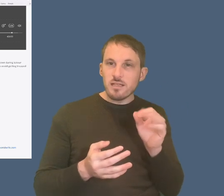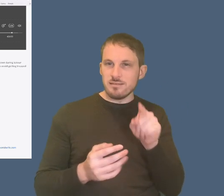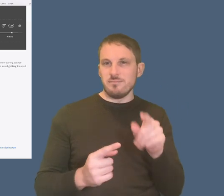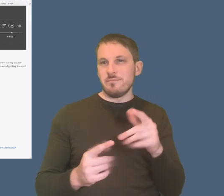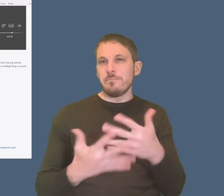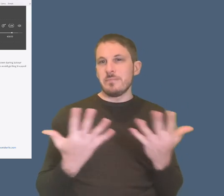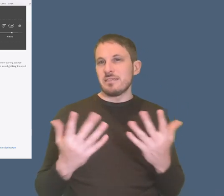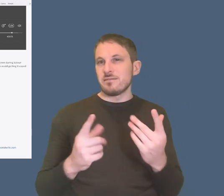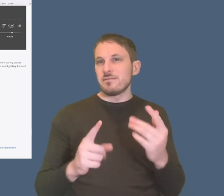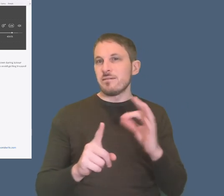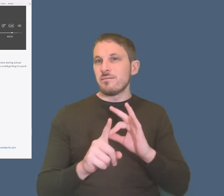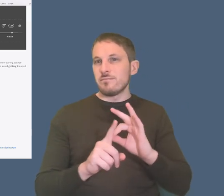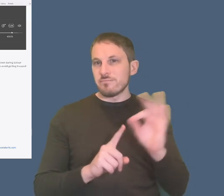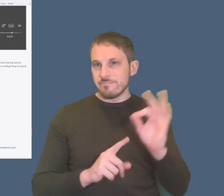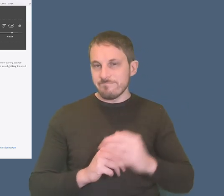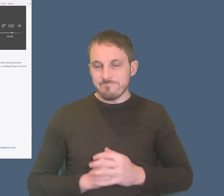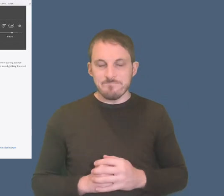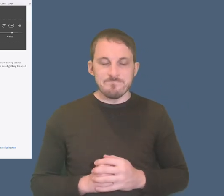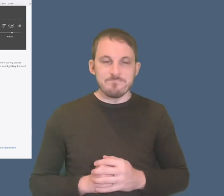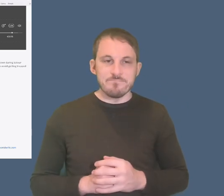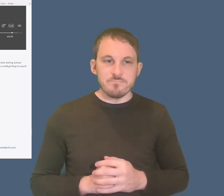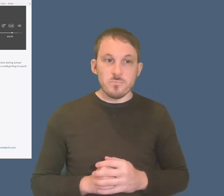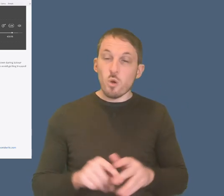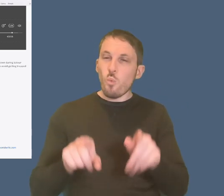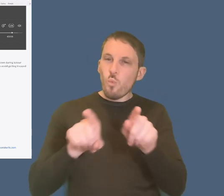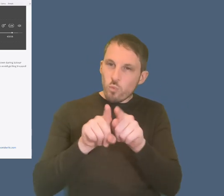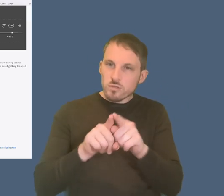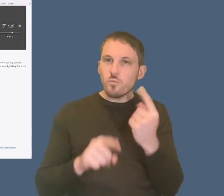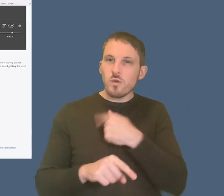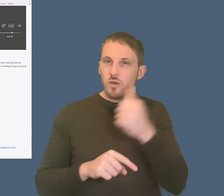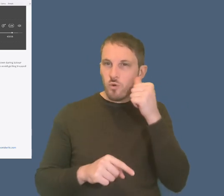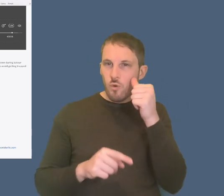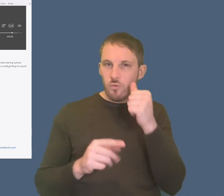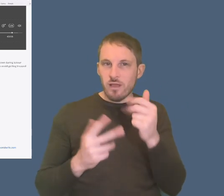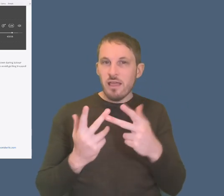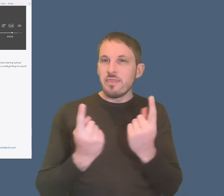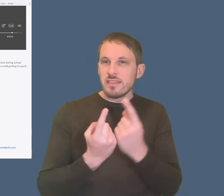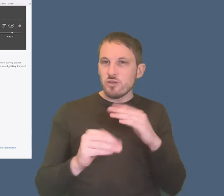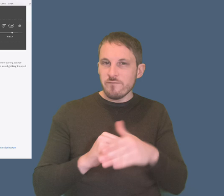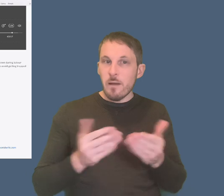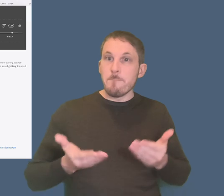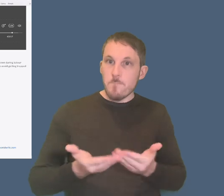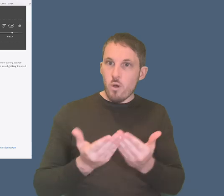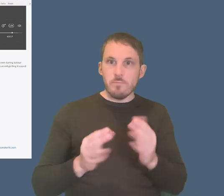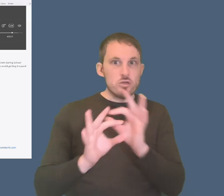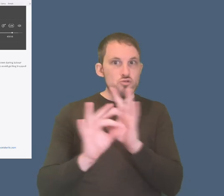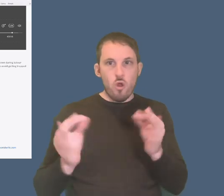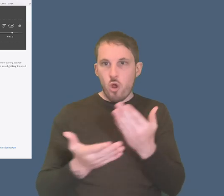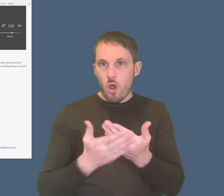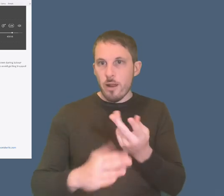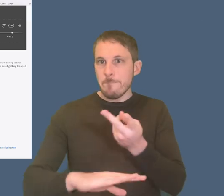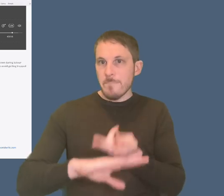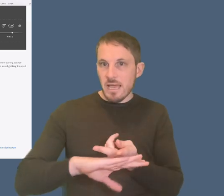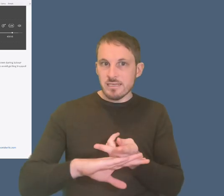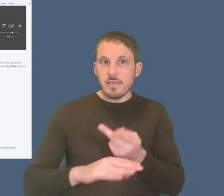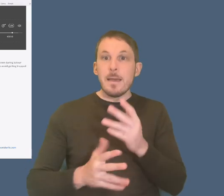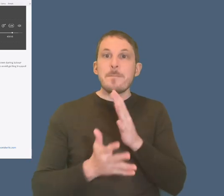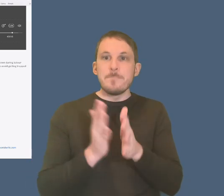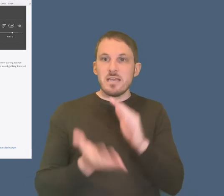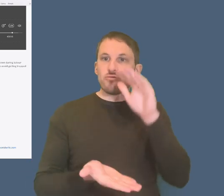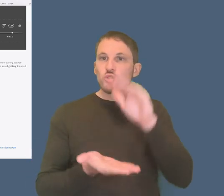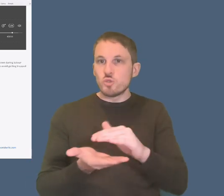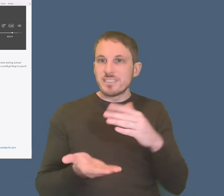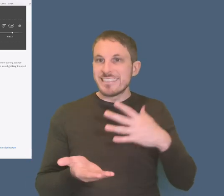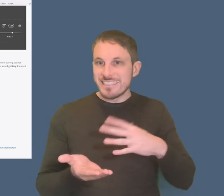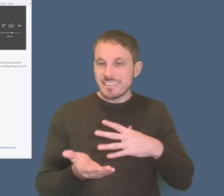Now, finally, we also know some other things about giving birth not on your back. And that is that it can reduce your chances of